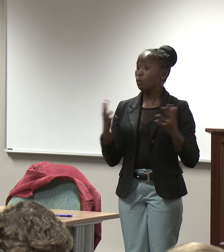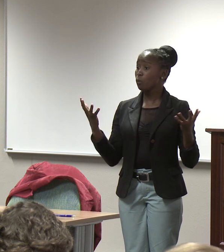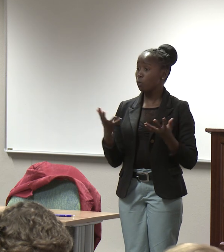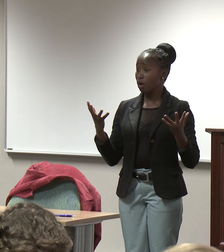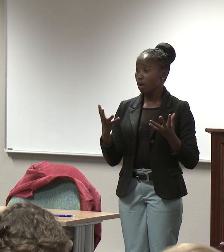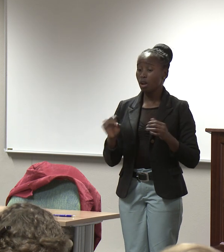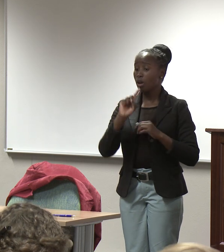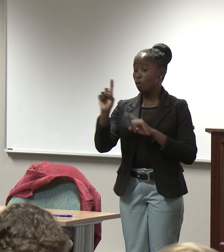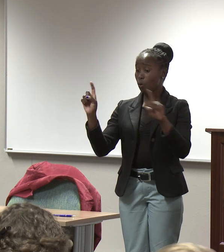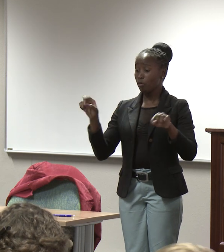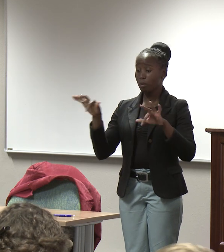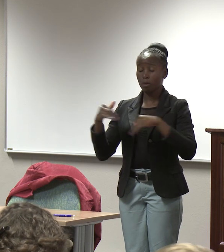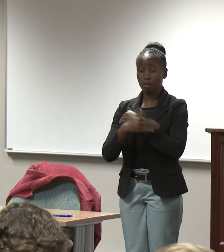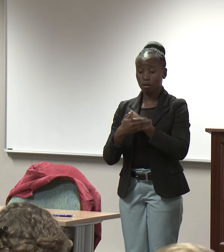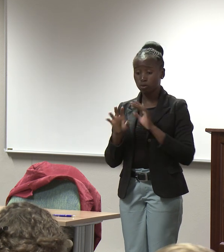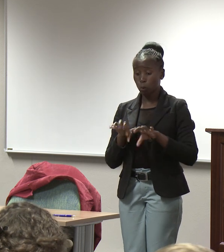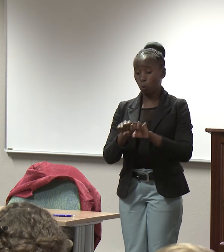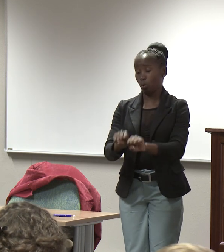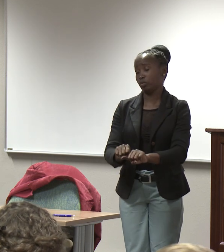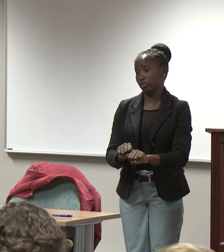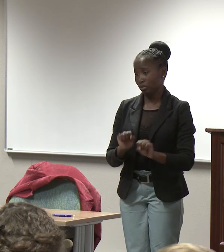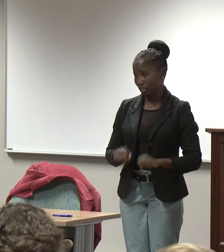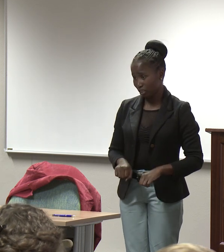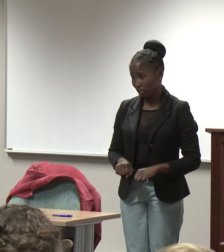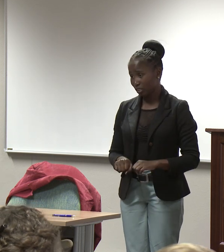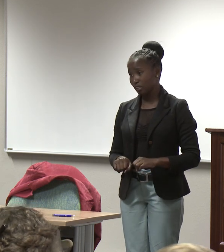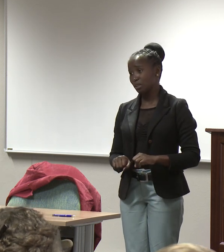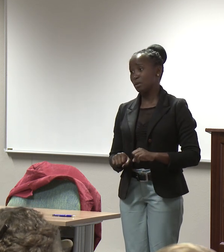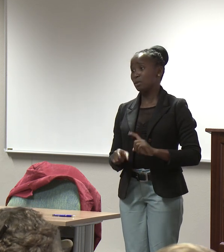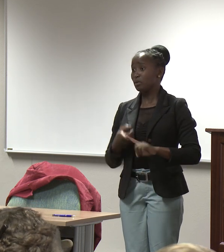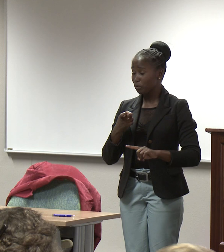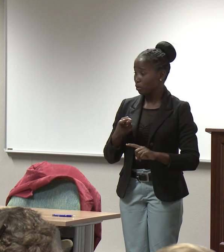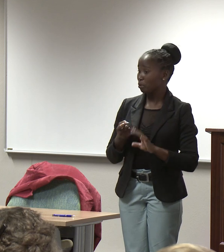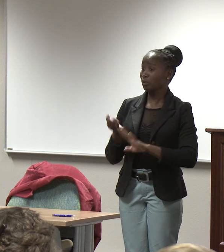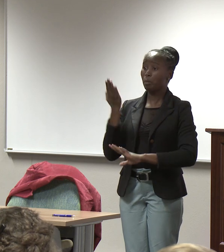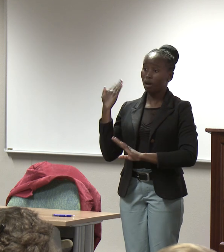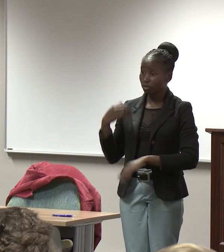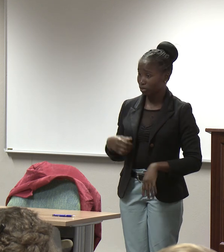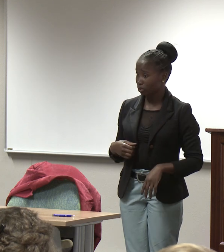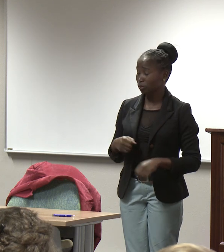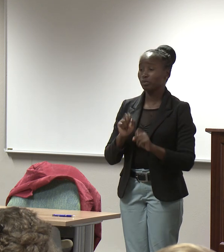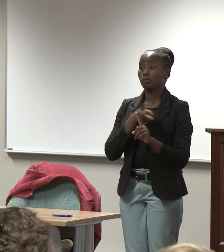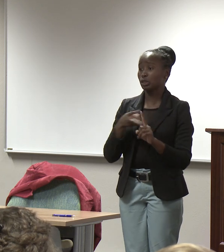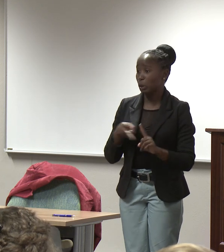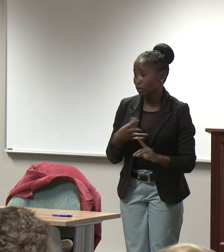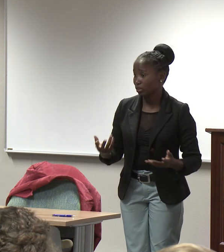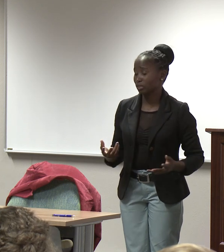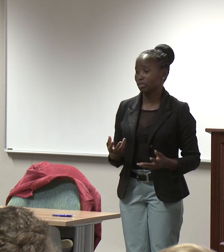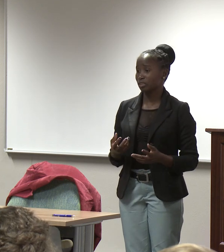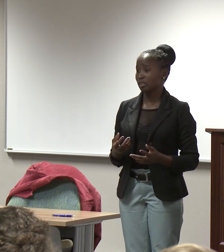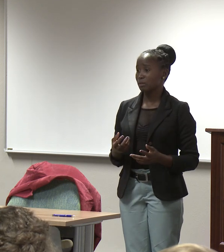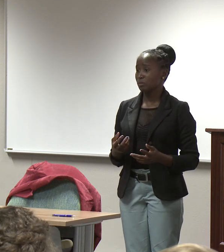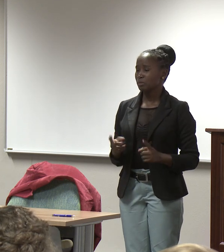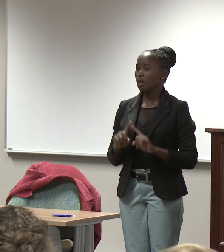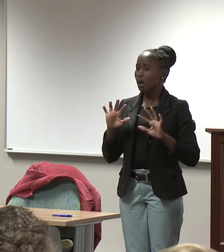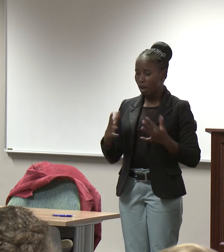societies, on broken pasts, on separate pasts, on pasts of violence. How can we construct